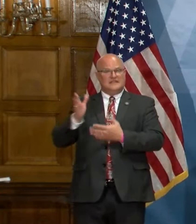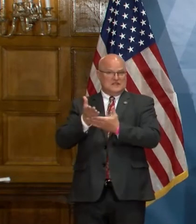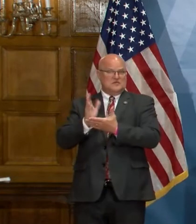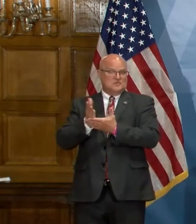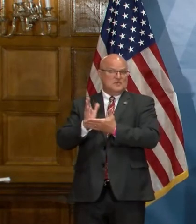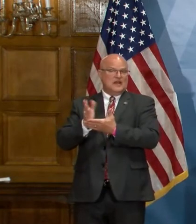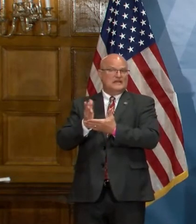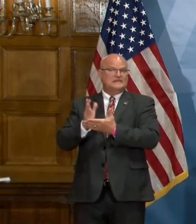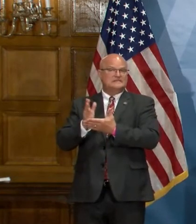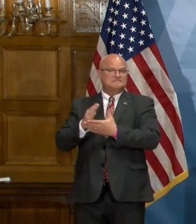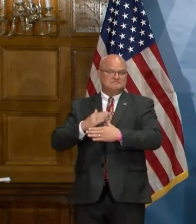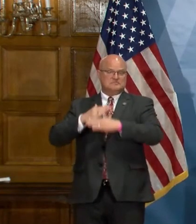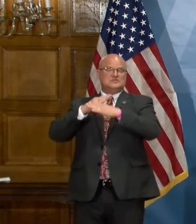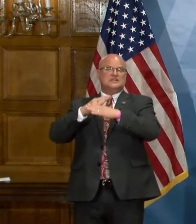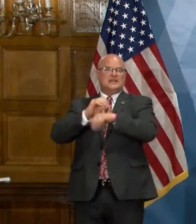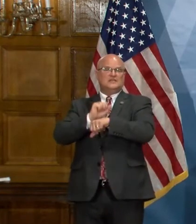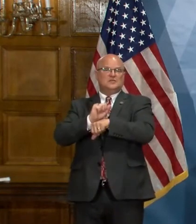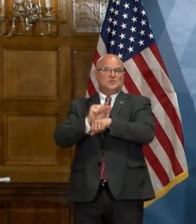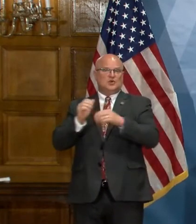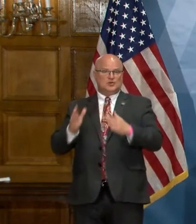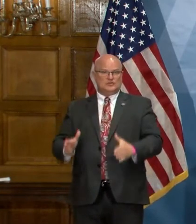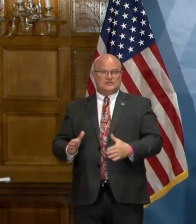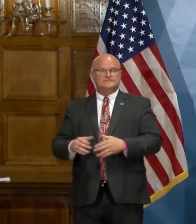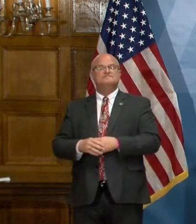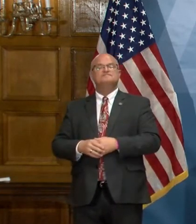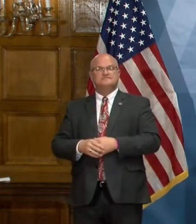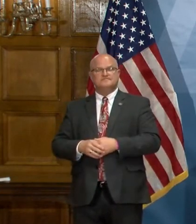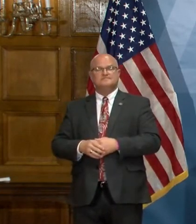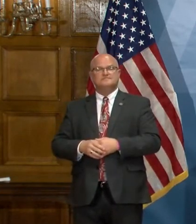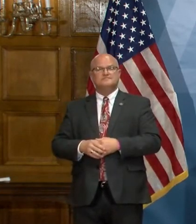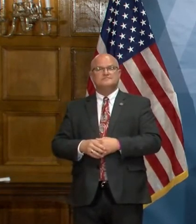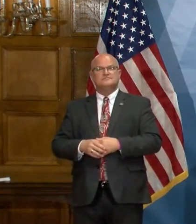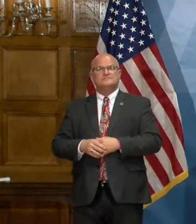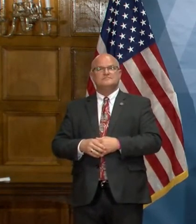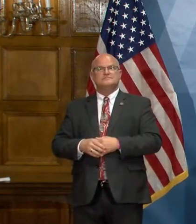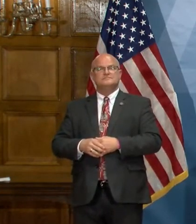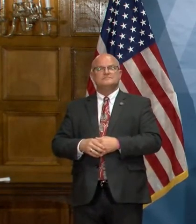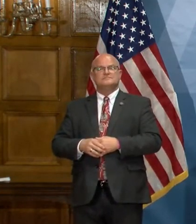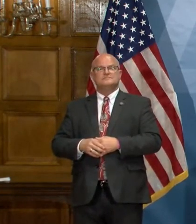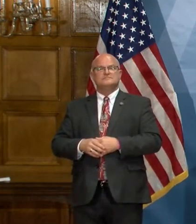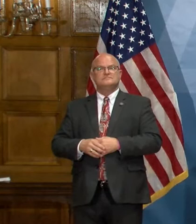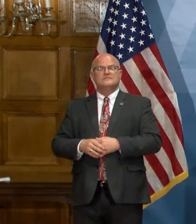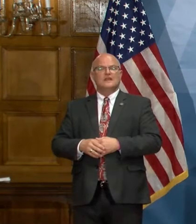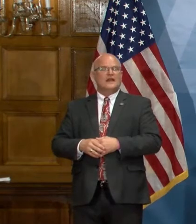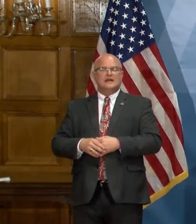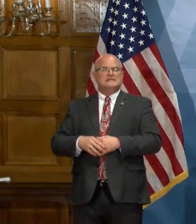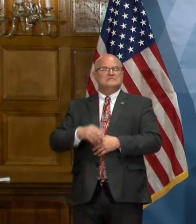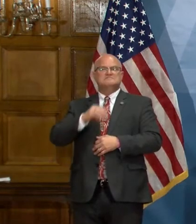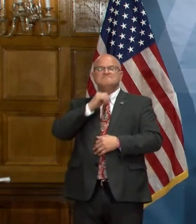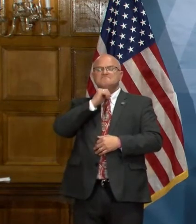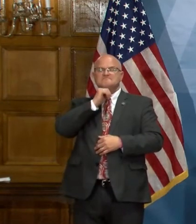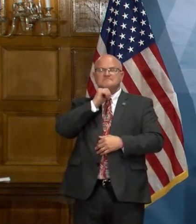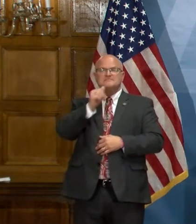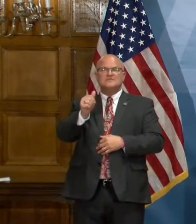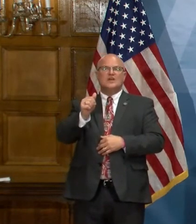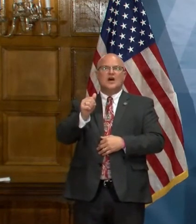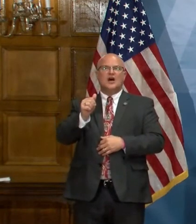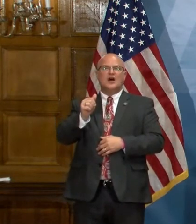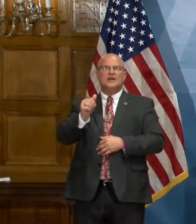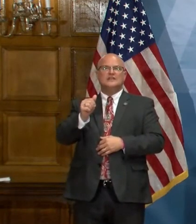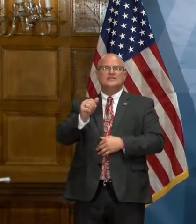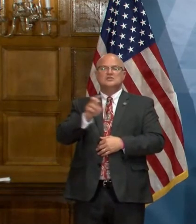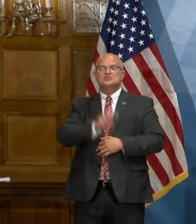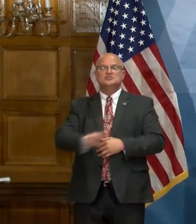right to protect their workplace. No, I don't think that it should be a condition of